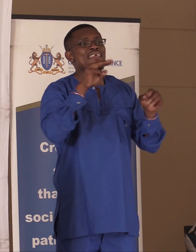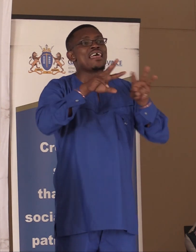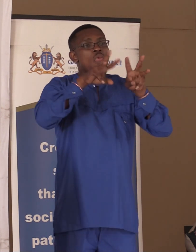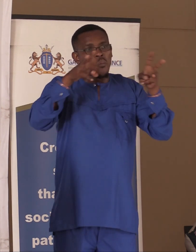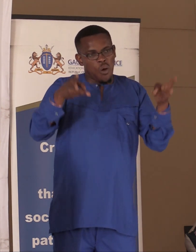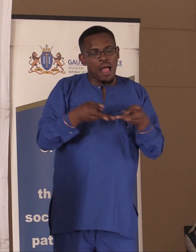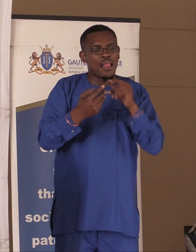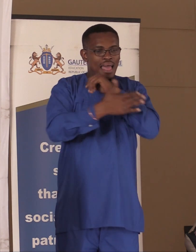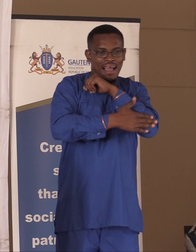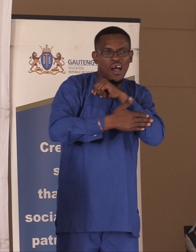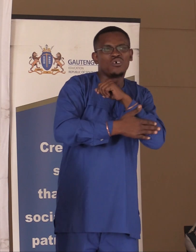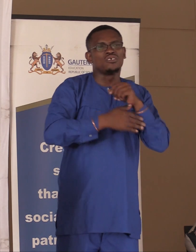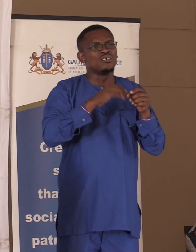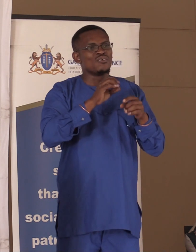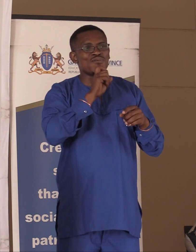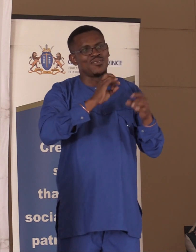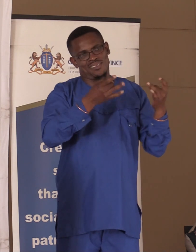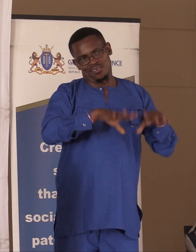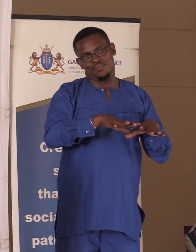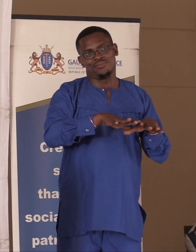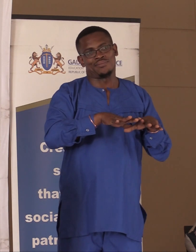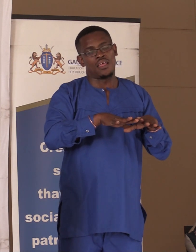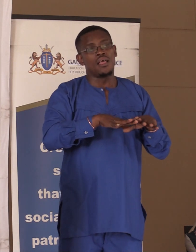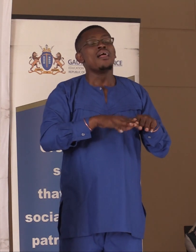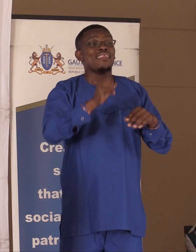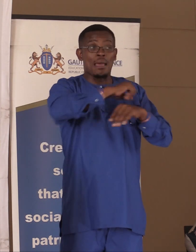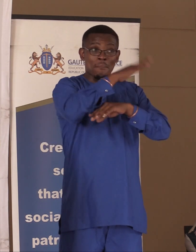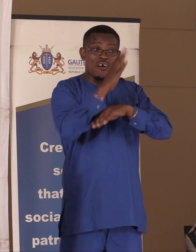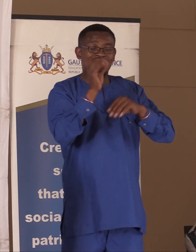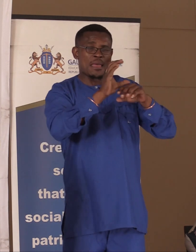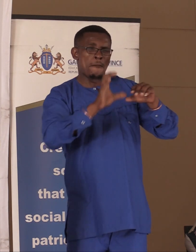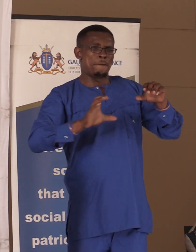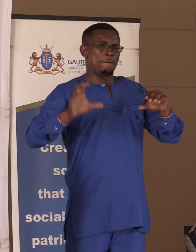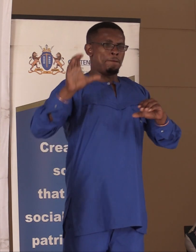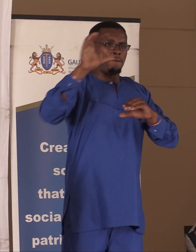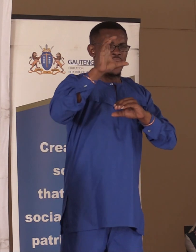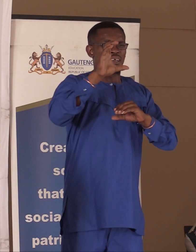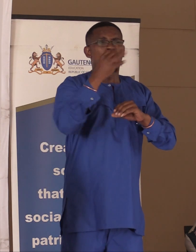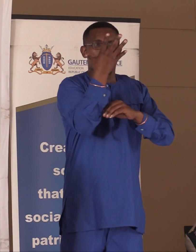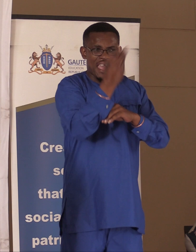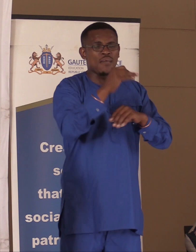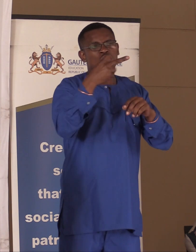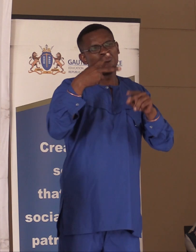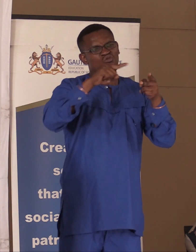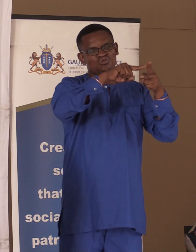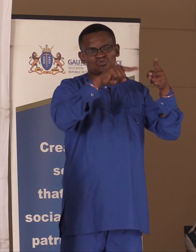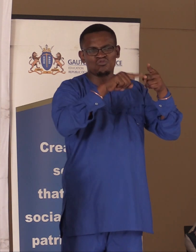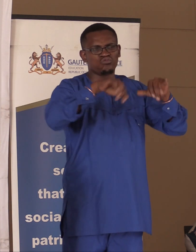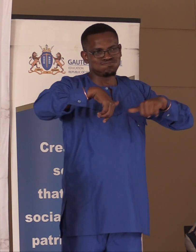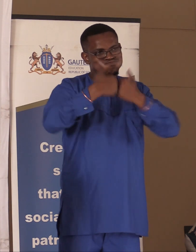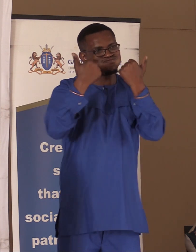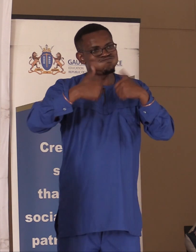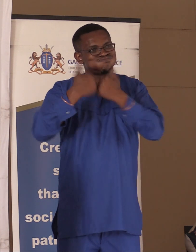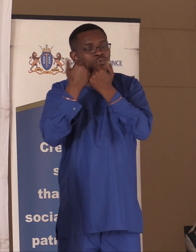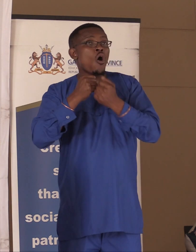is. Now imagine, Mount Kilimanjaro, there are 2 big challenges when you go up